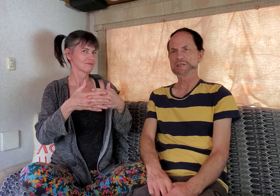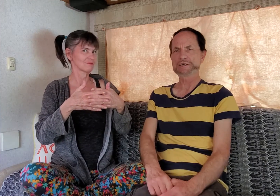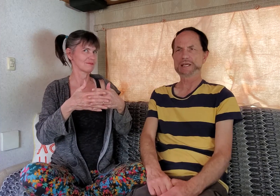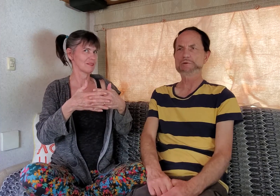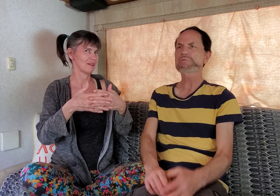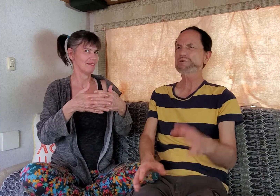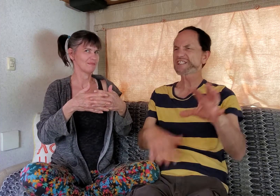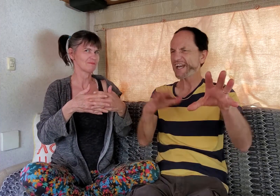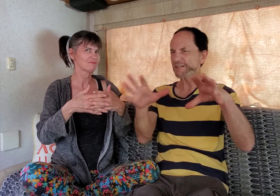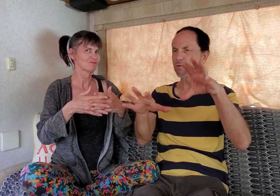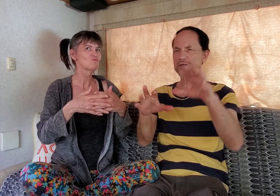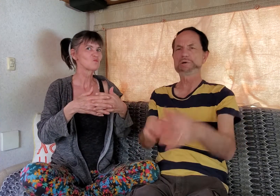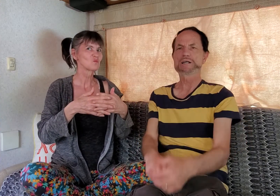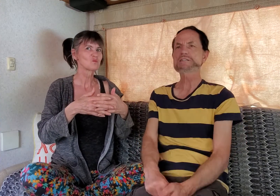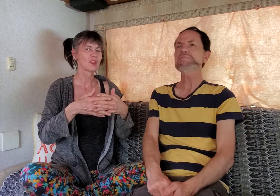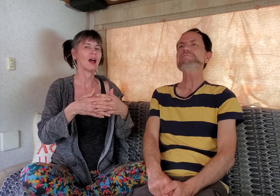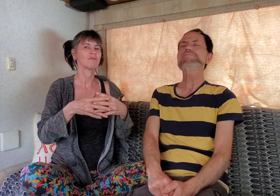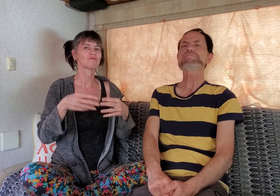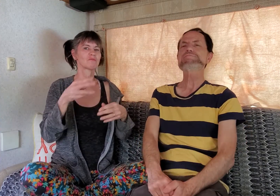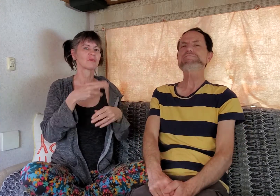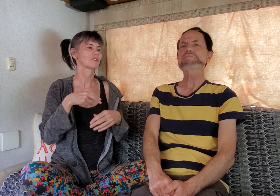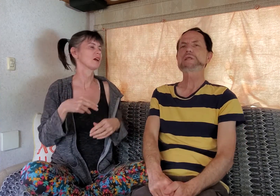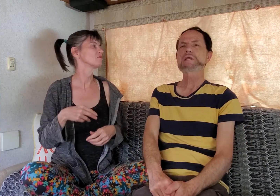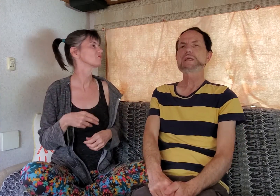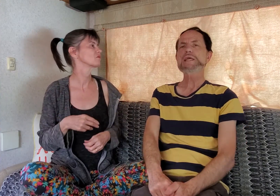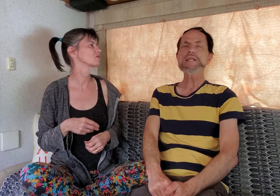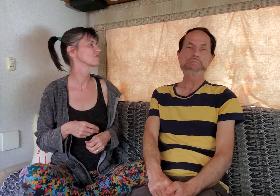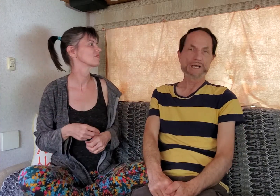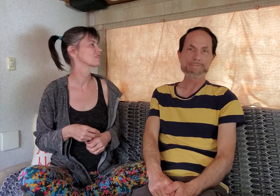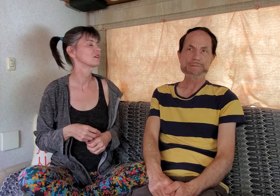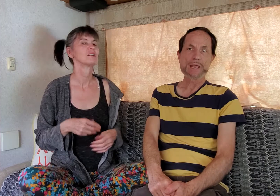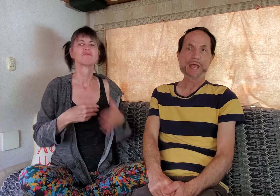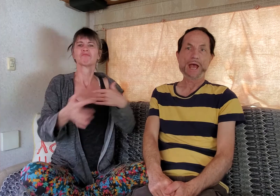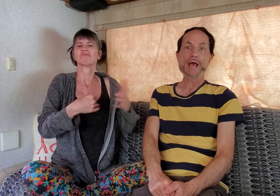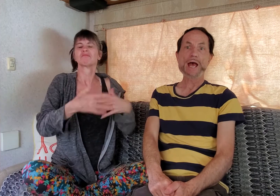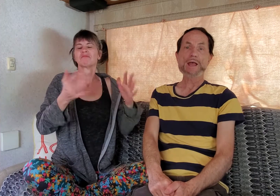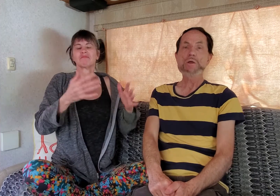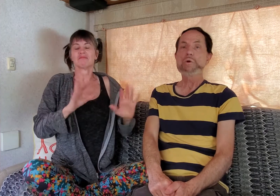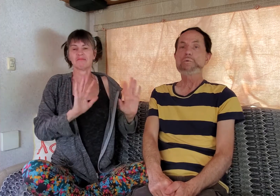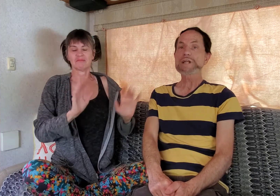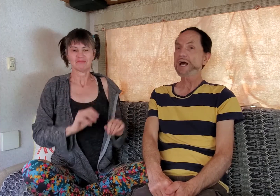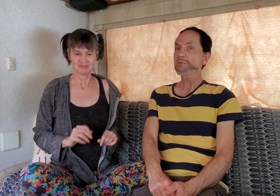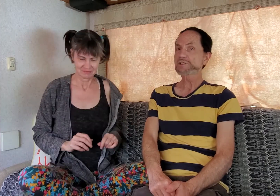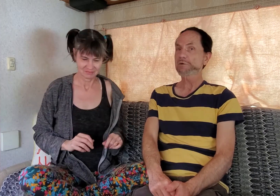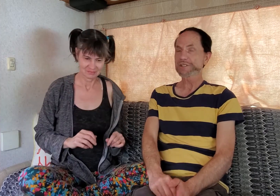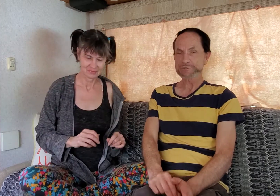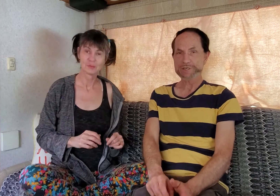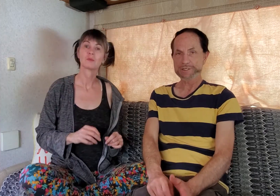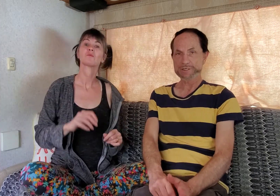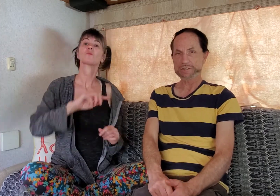log cabin. Well, kind of where it was. Yeah. Anyway, when I was only 3 years